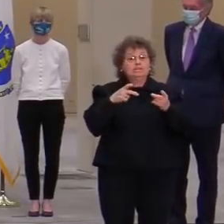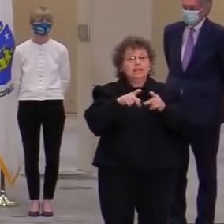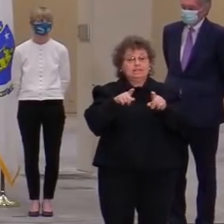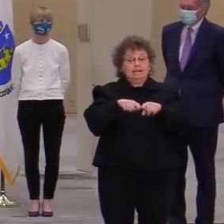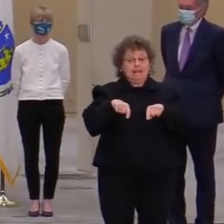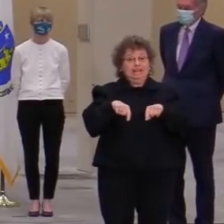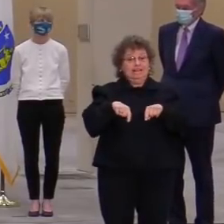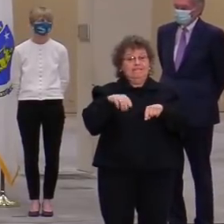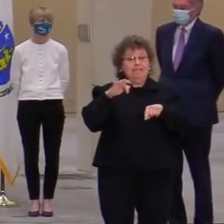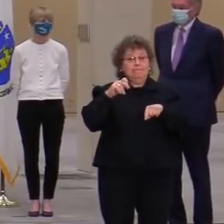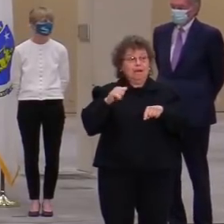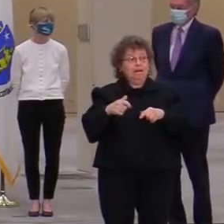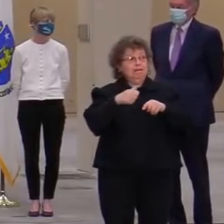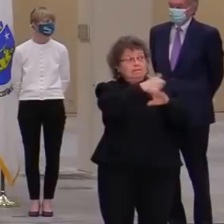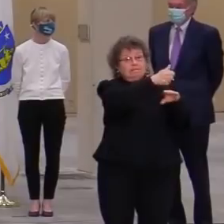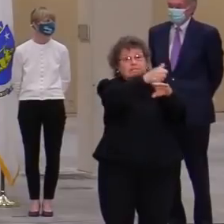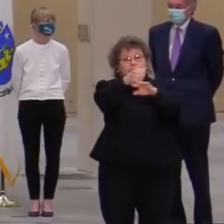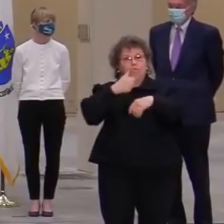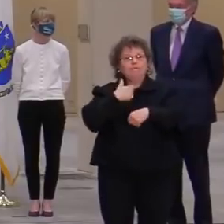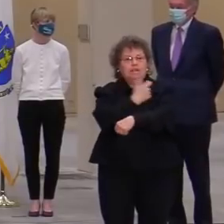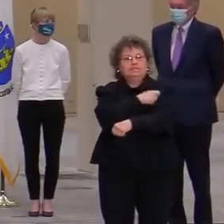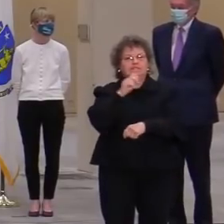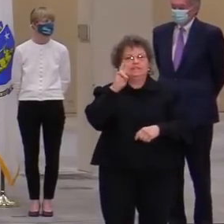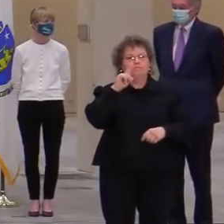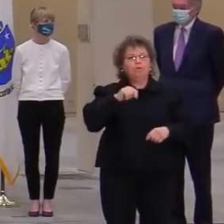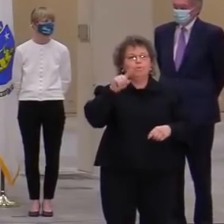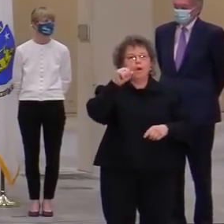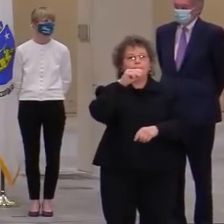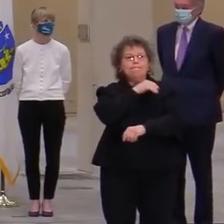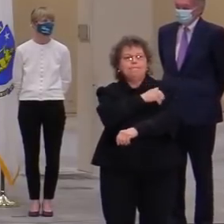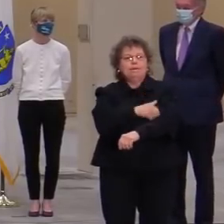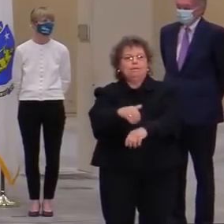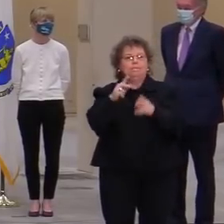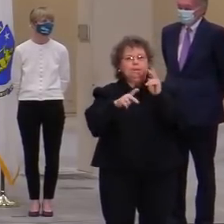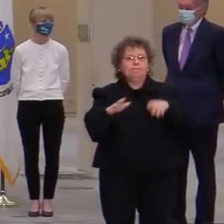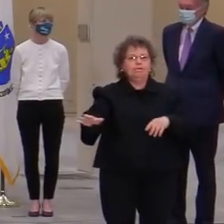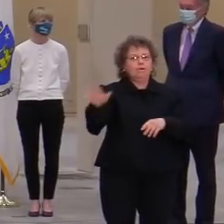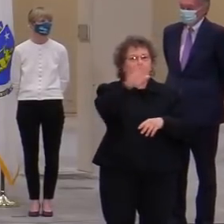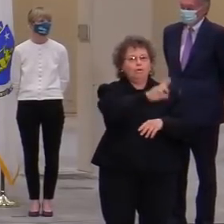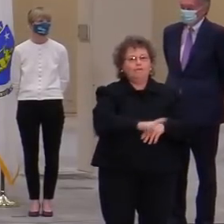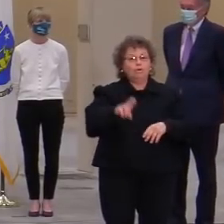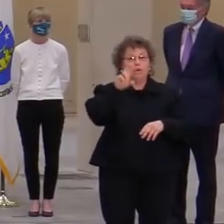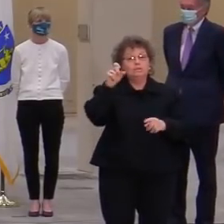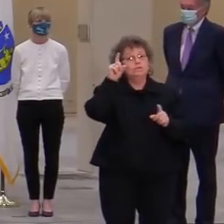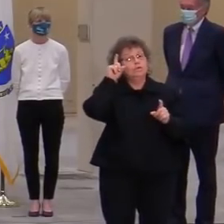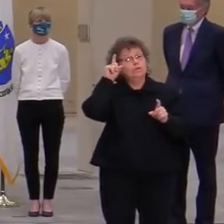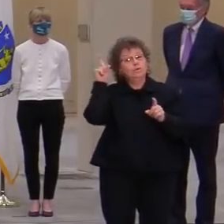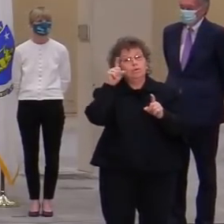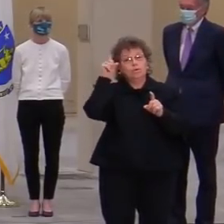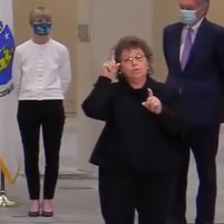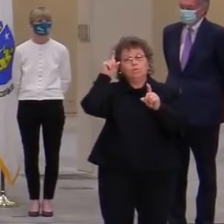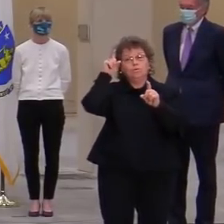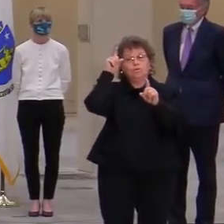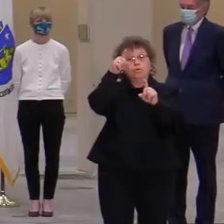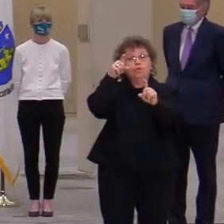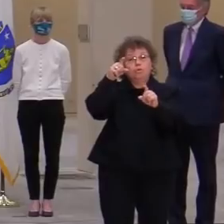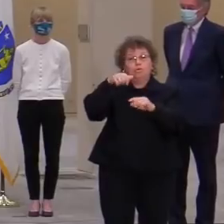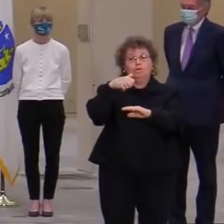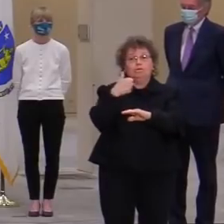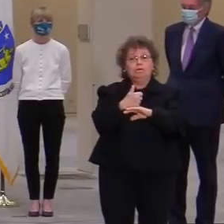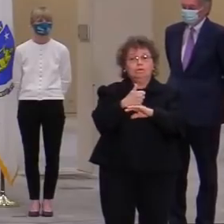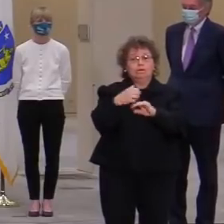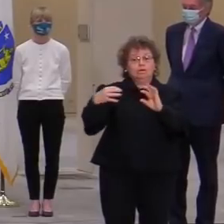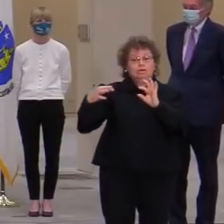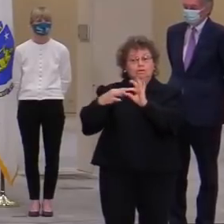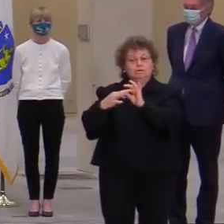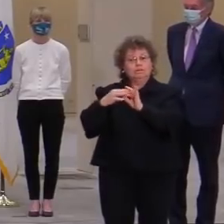we vaccinated nearly 1.7 million people at those sites across the country. The goal of establishing these joint